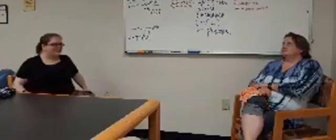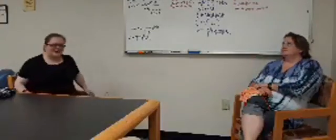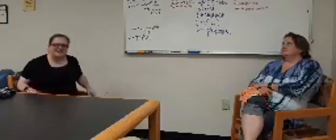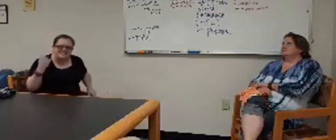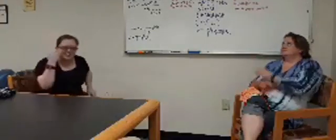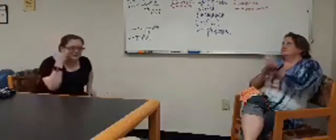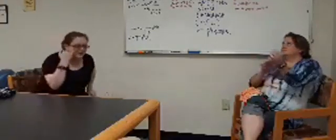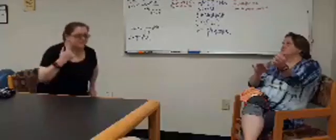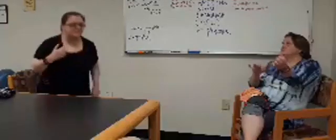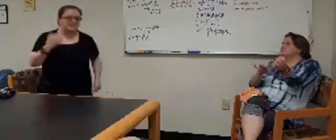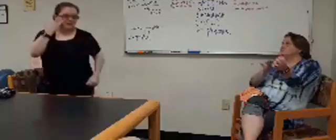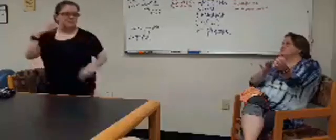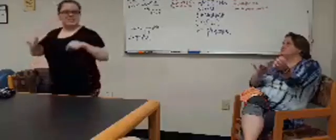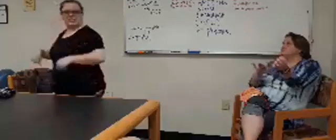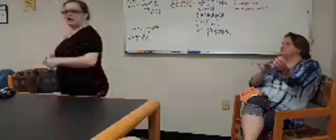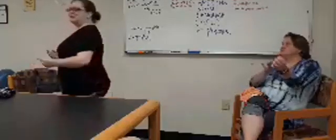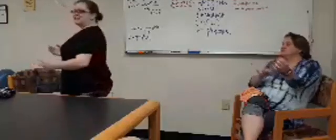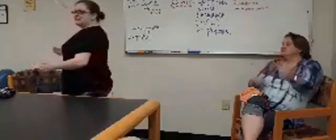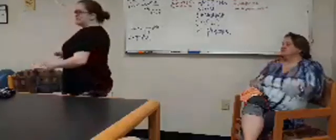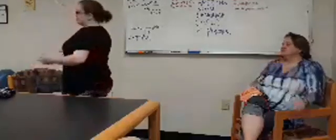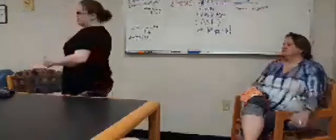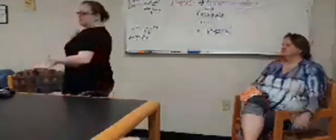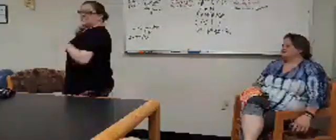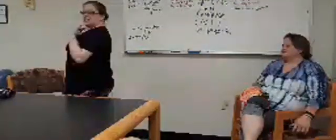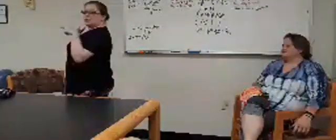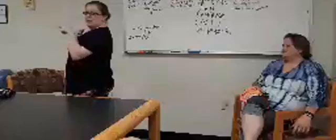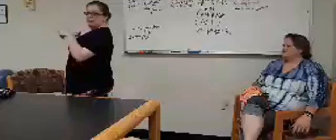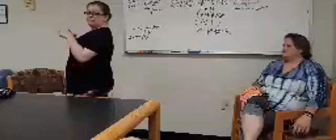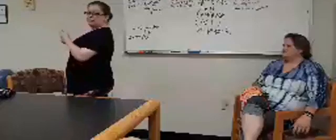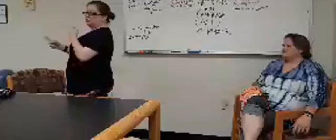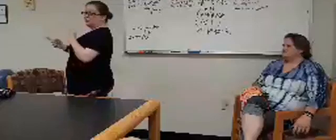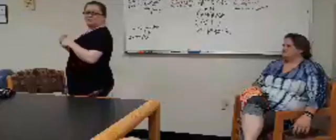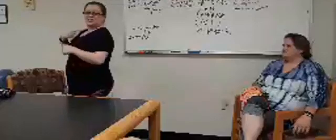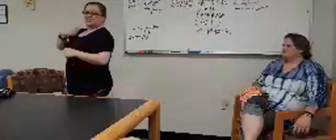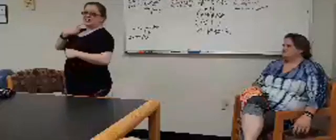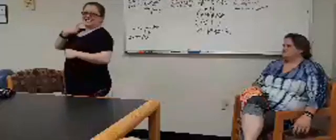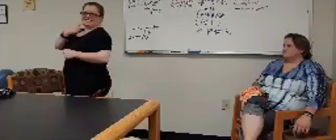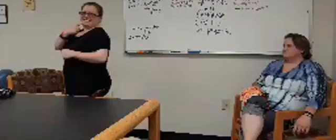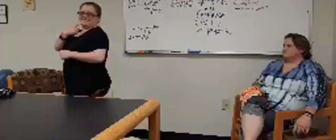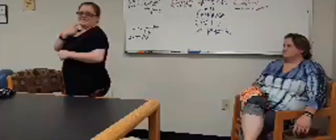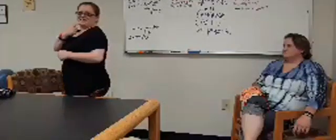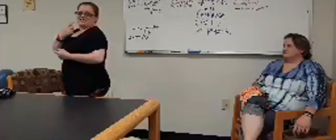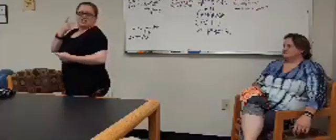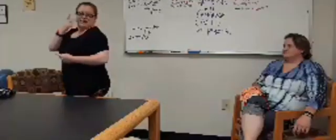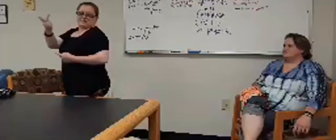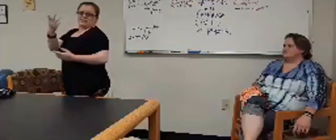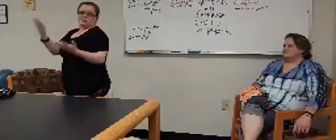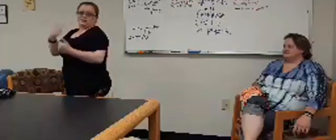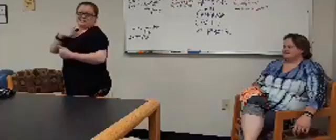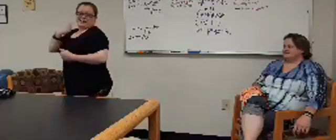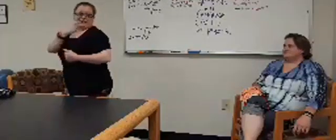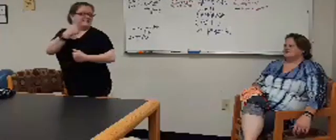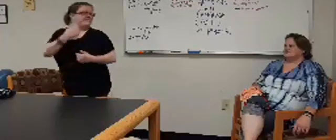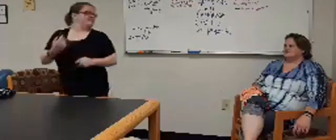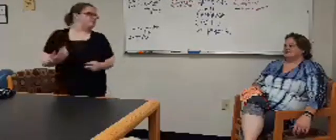Because if I'm here, standing away from her, she can't. Right. She can't see what I'm saying. Right. But if